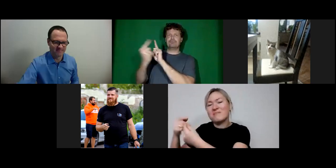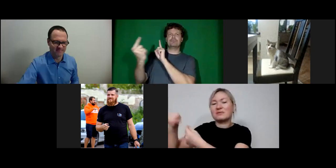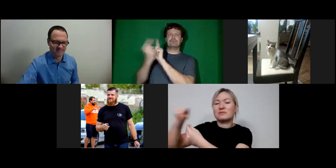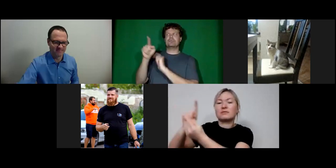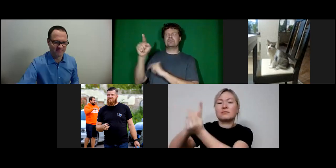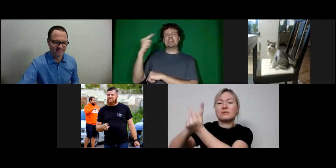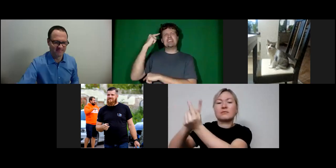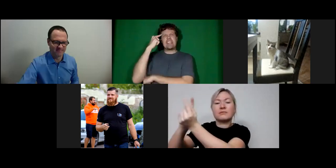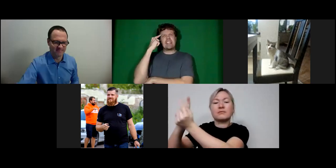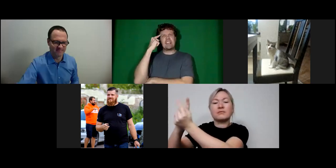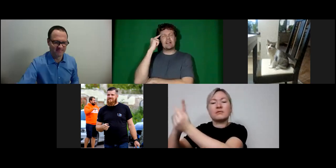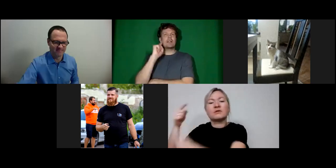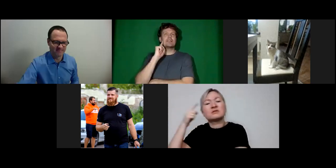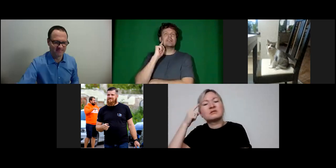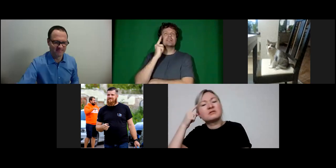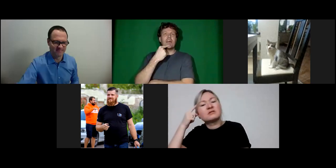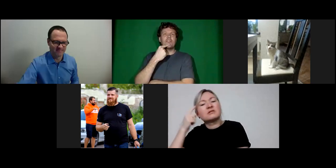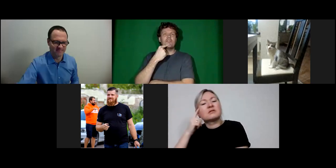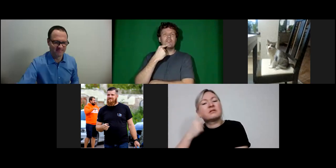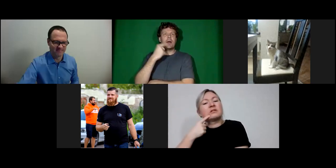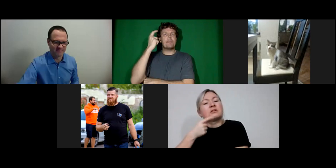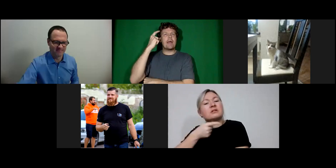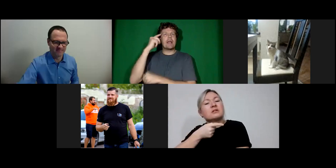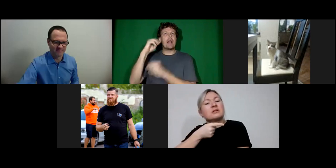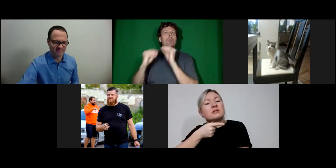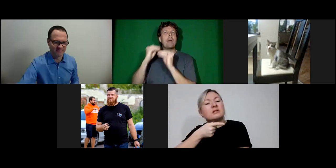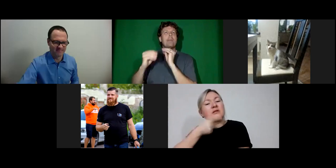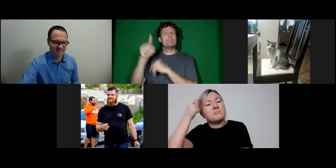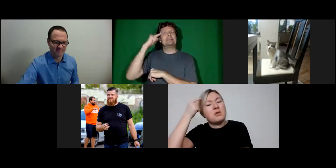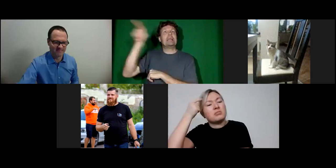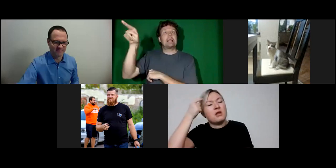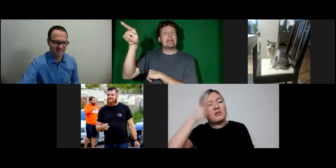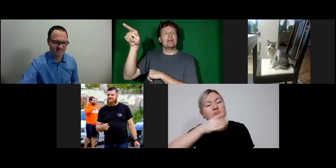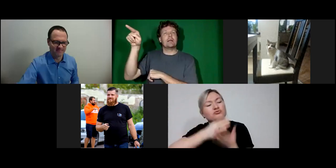And I was approached by many deaf friends, deaf families,